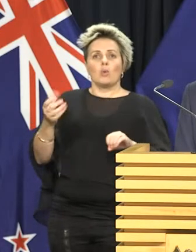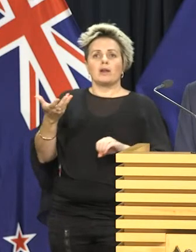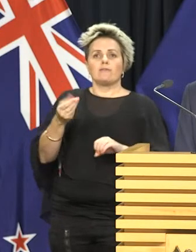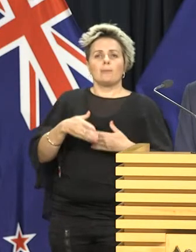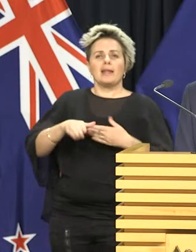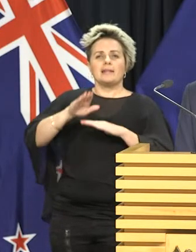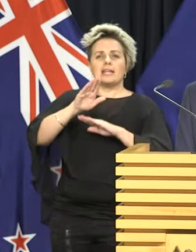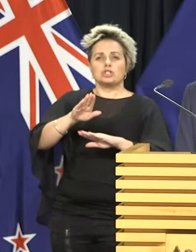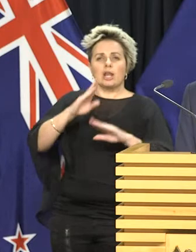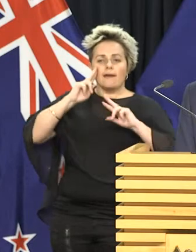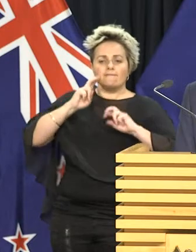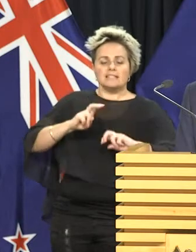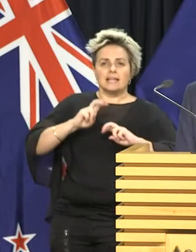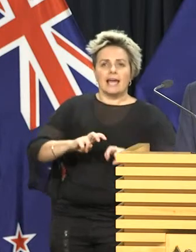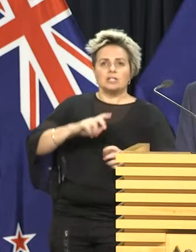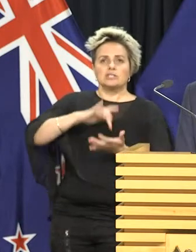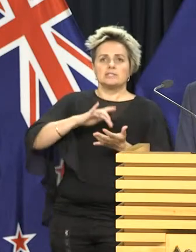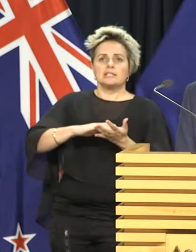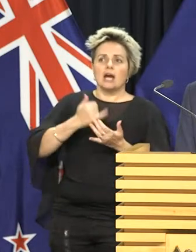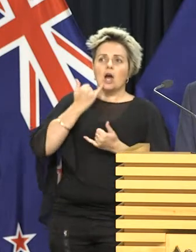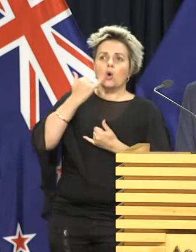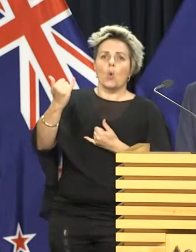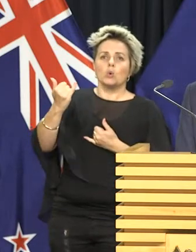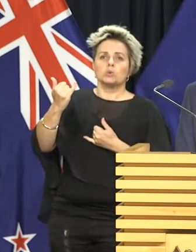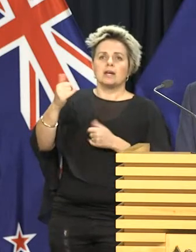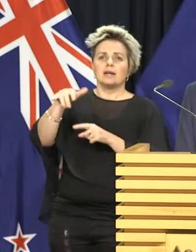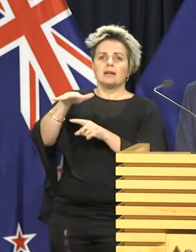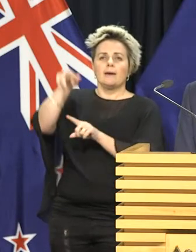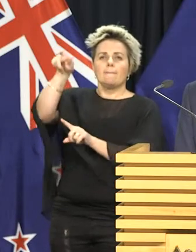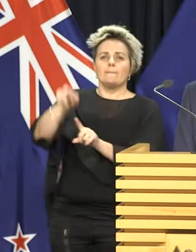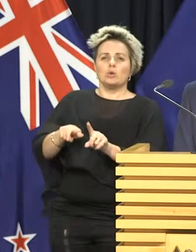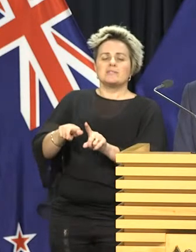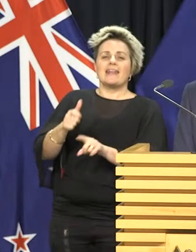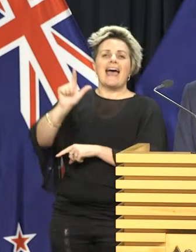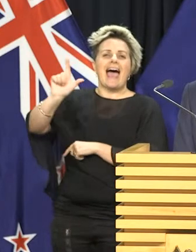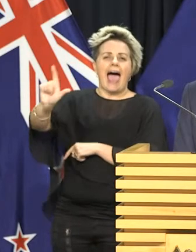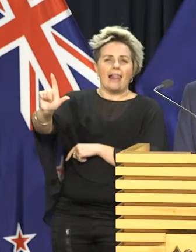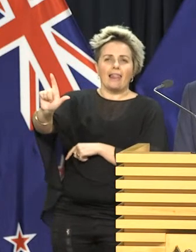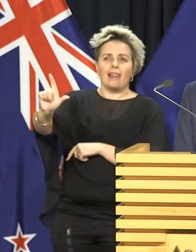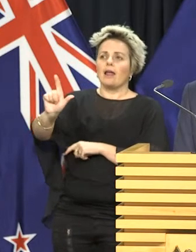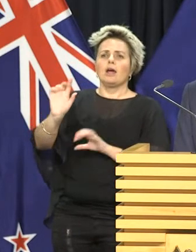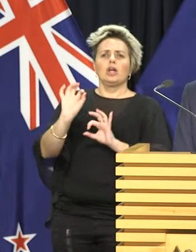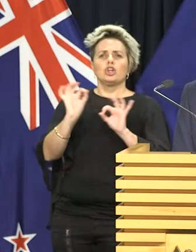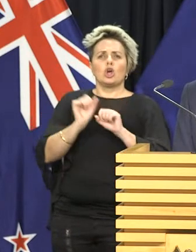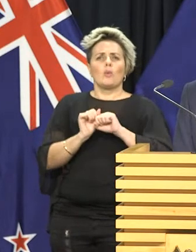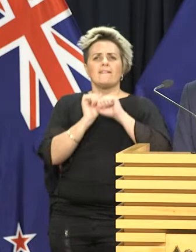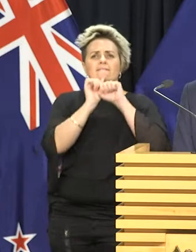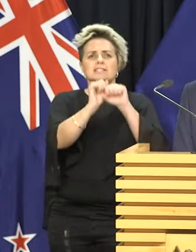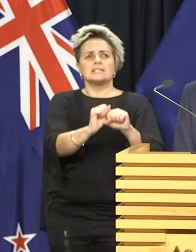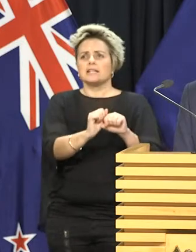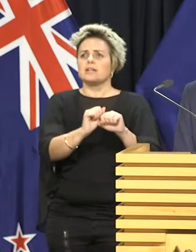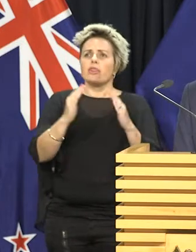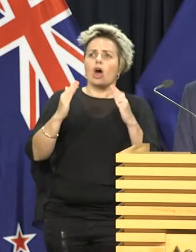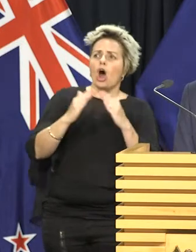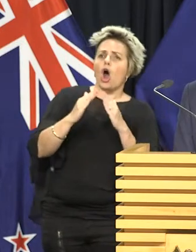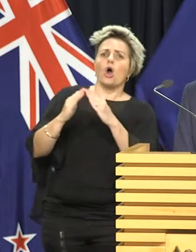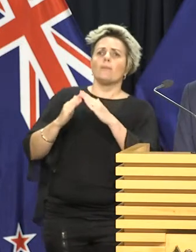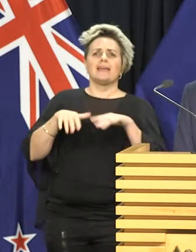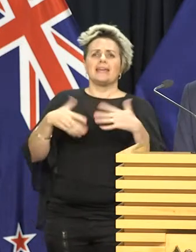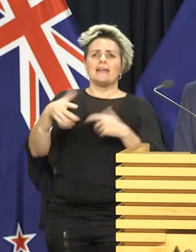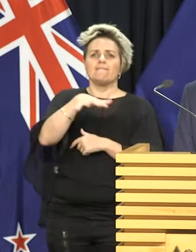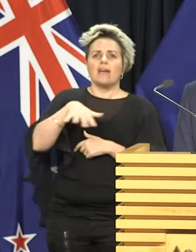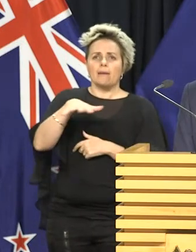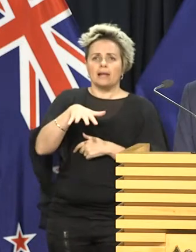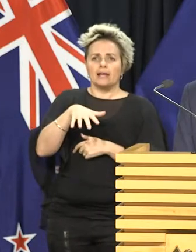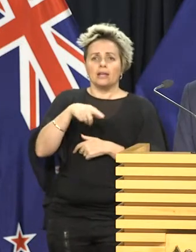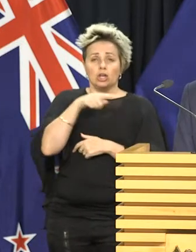Investigation and Contact Tracing Centre called Case L, and no one visited the home of any in the family. Do you have the resources